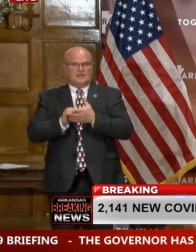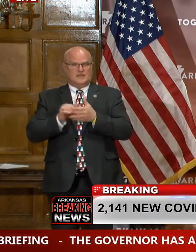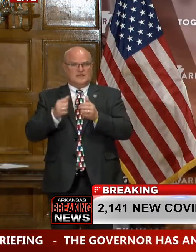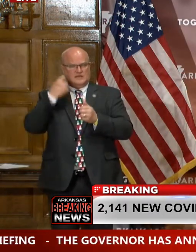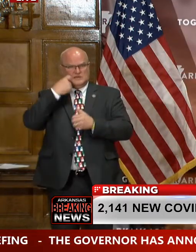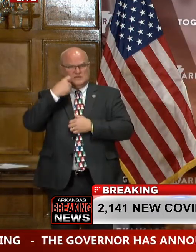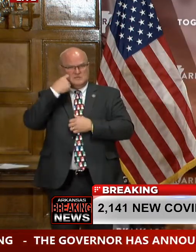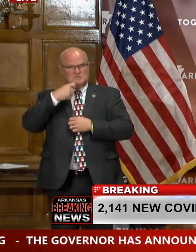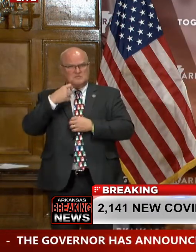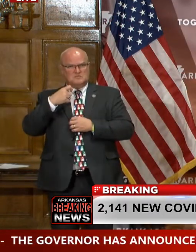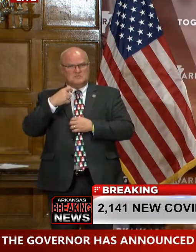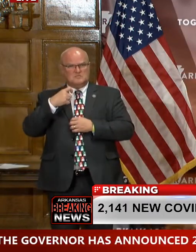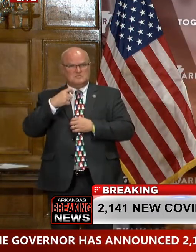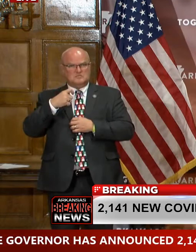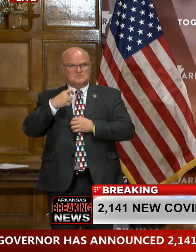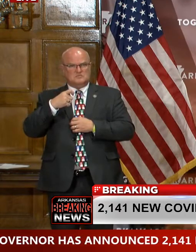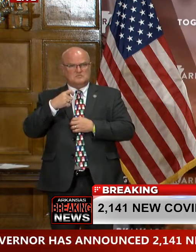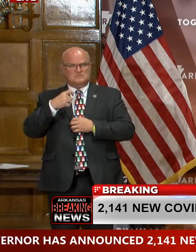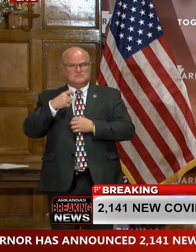most